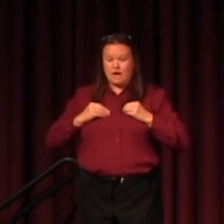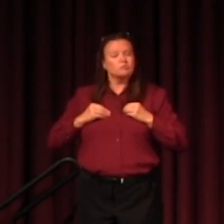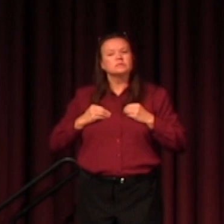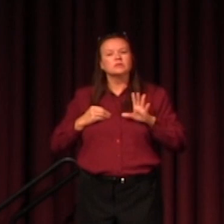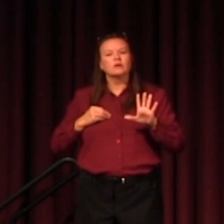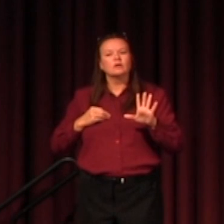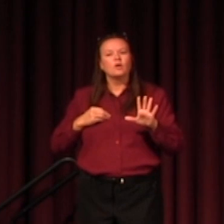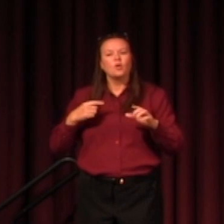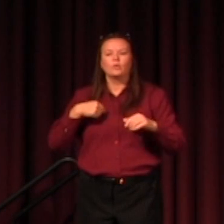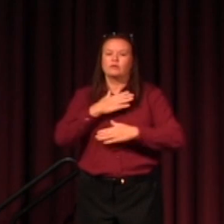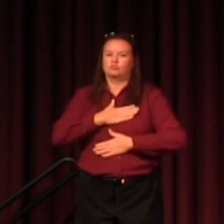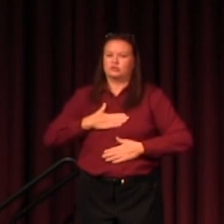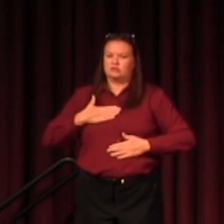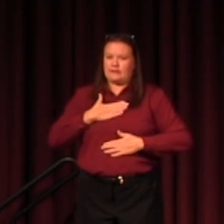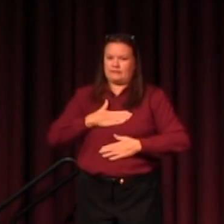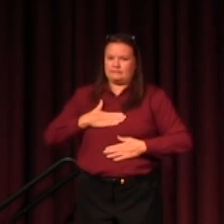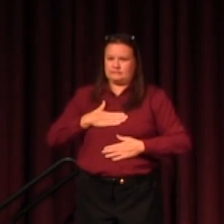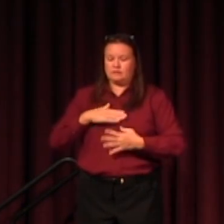The O,